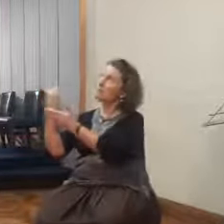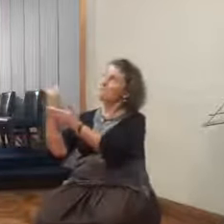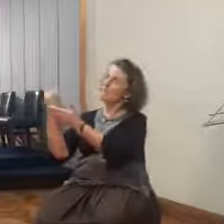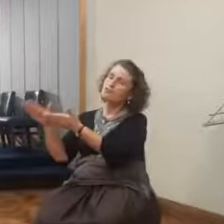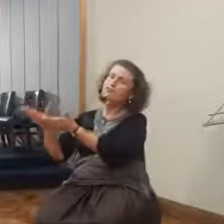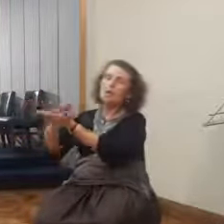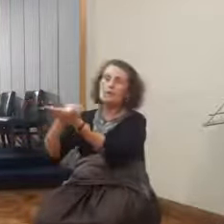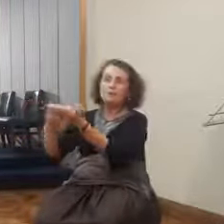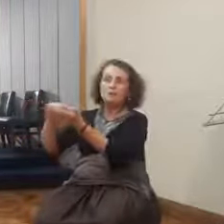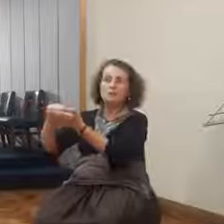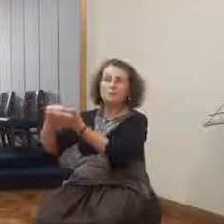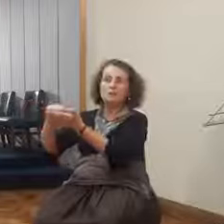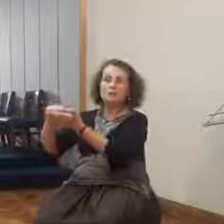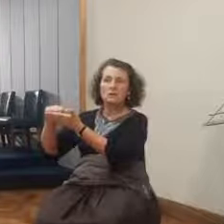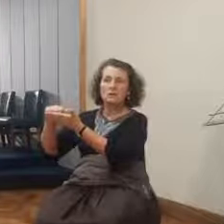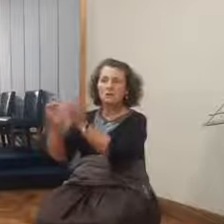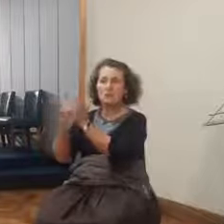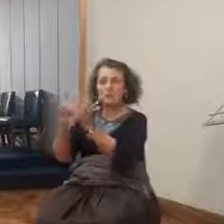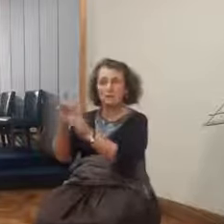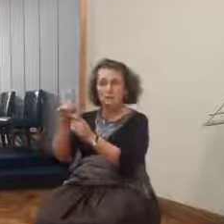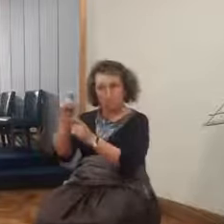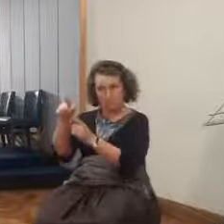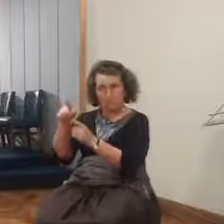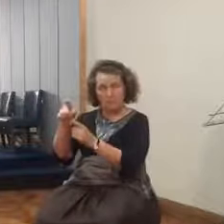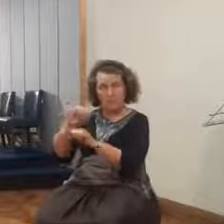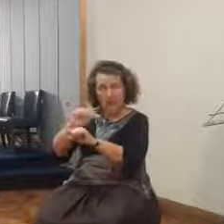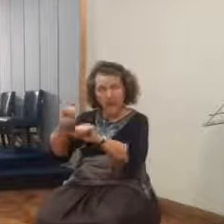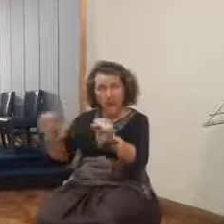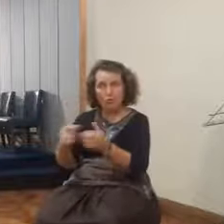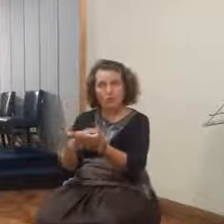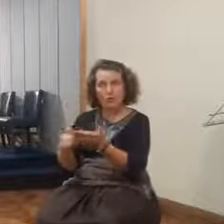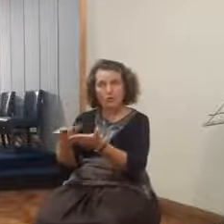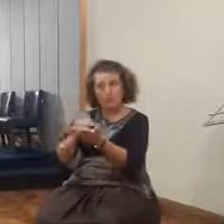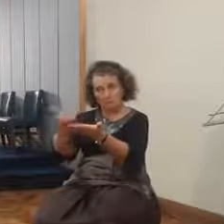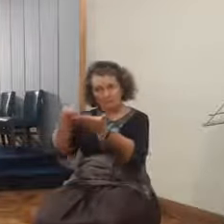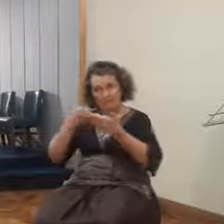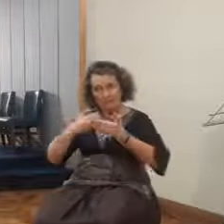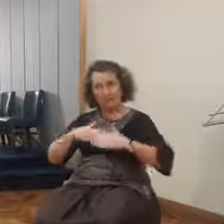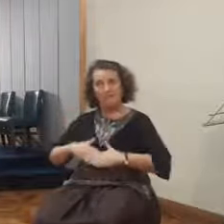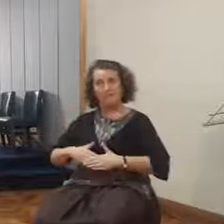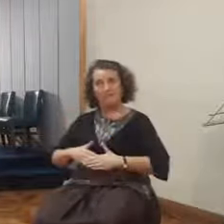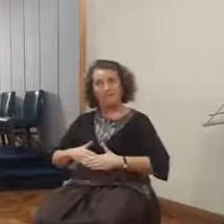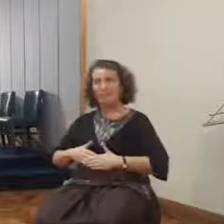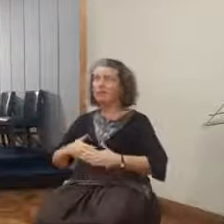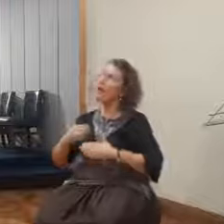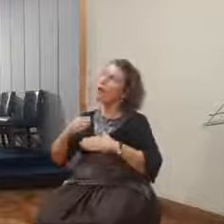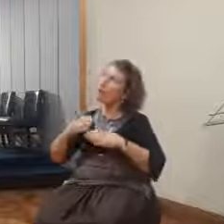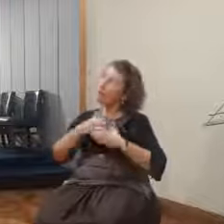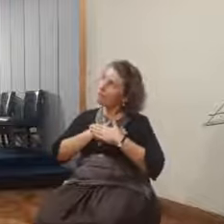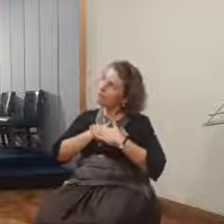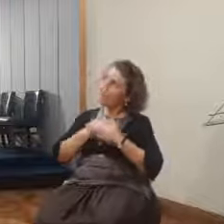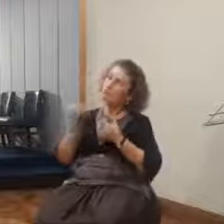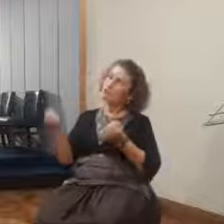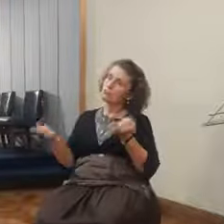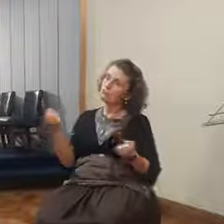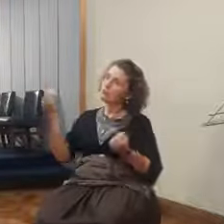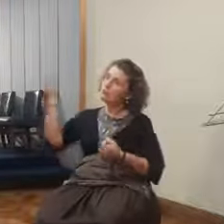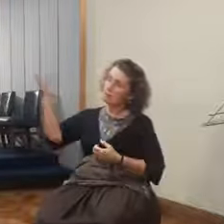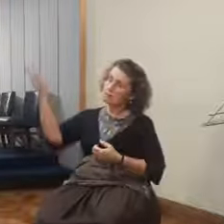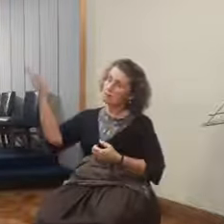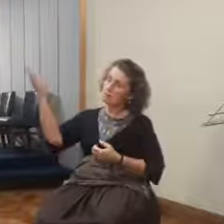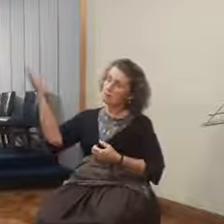Jesus Christ is our righteousness. He loves justice. And these attributes are displayed in his dealings